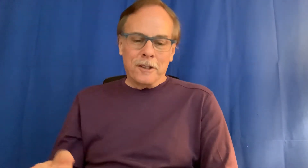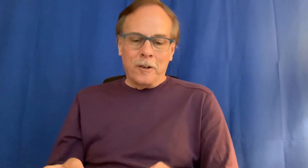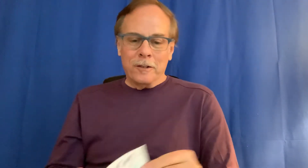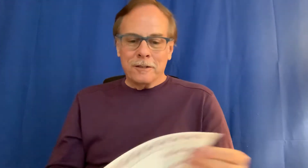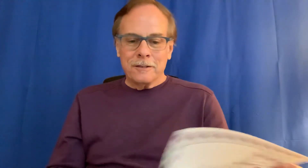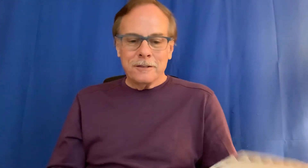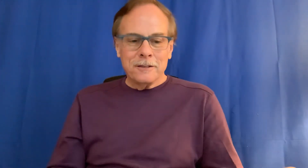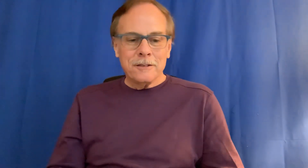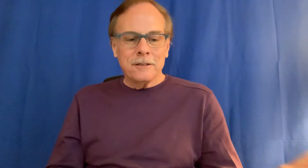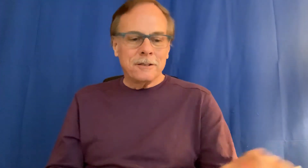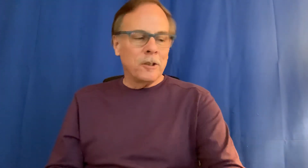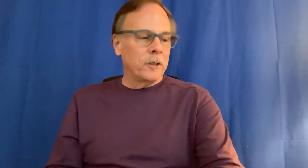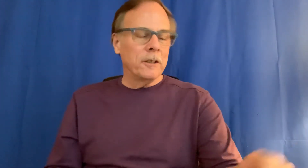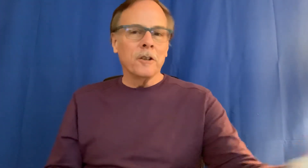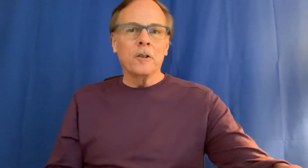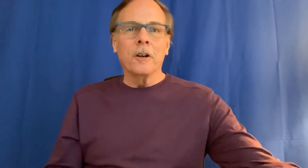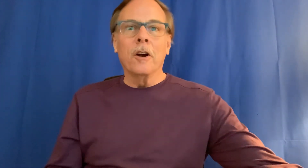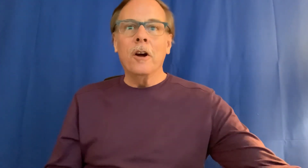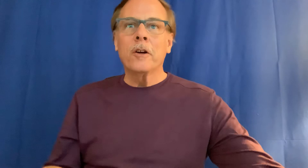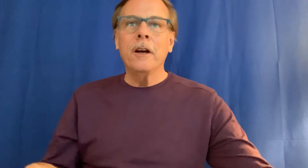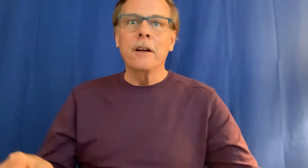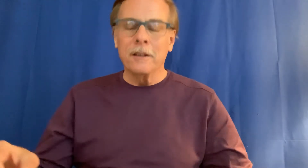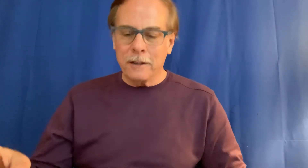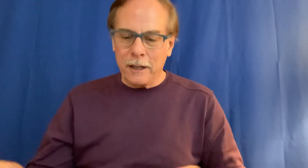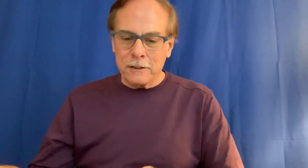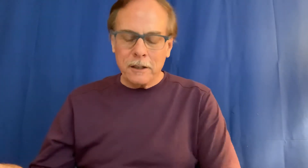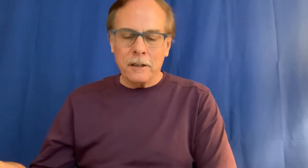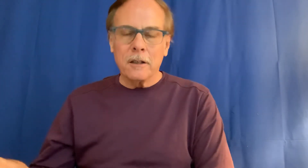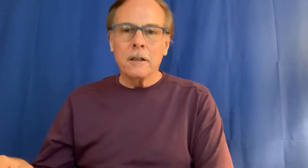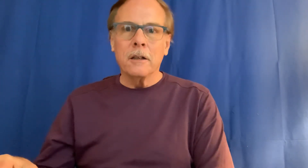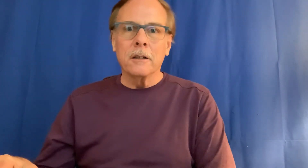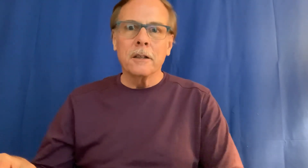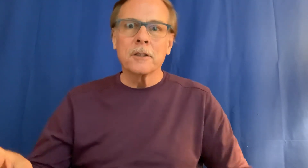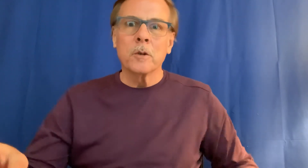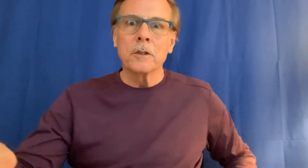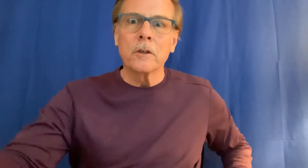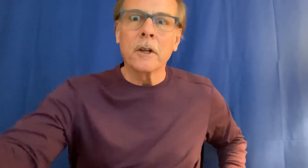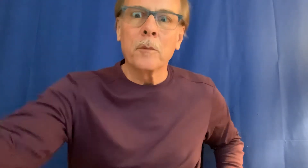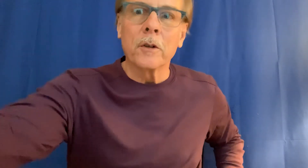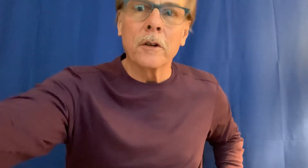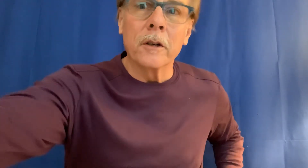don't need to go there. Okay, that's it. The next one is vocabulary.